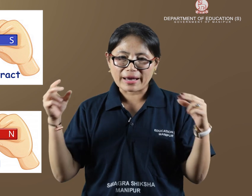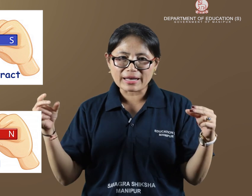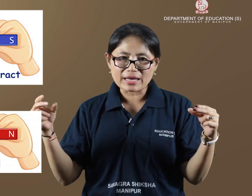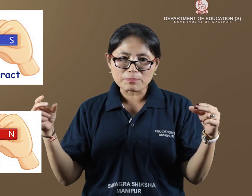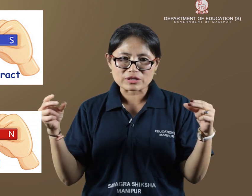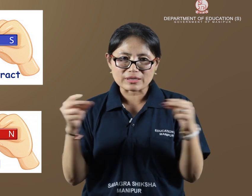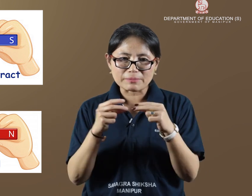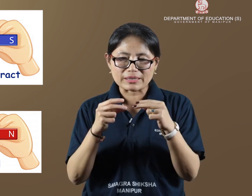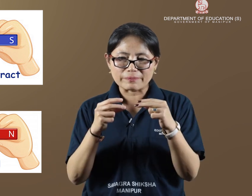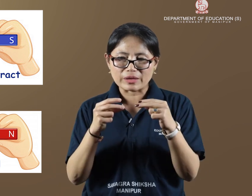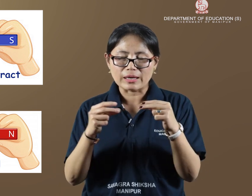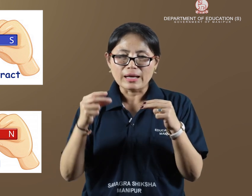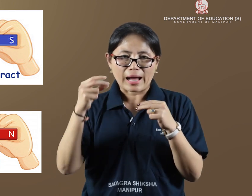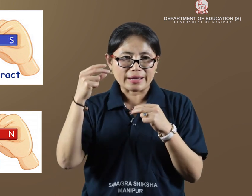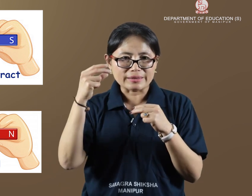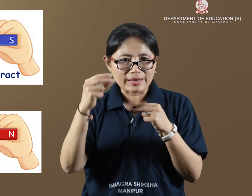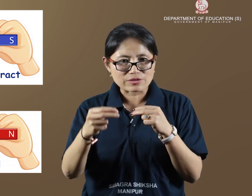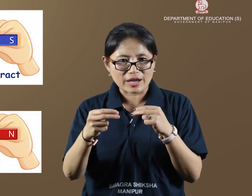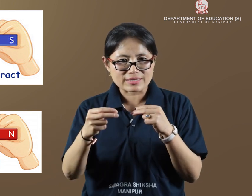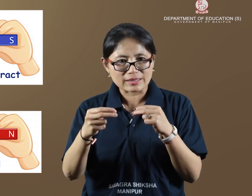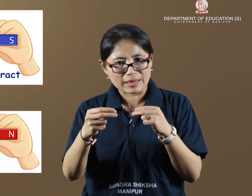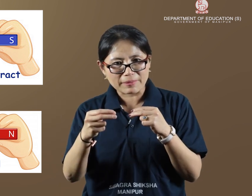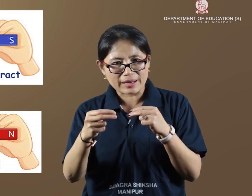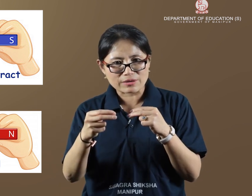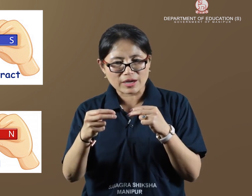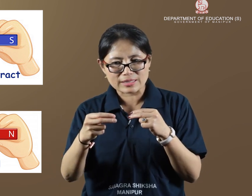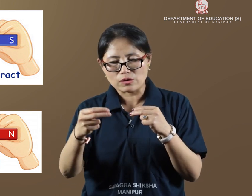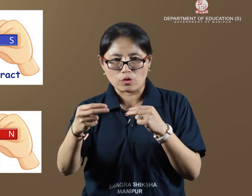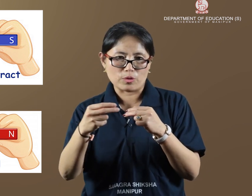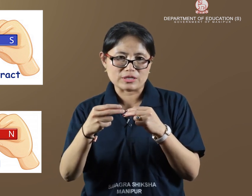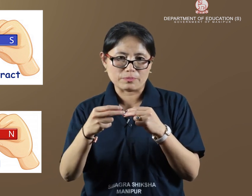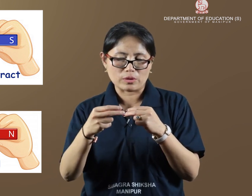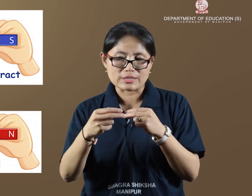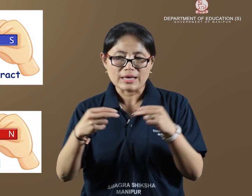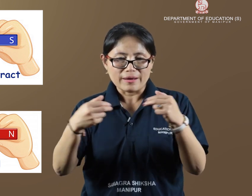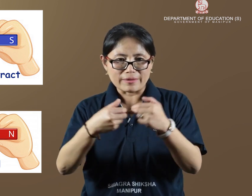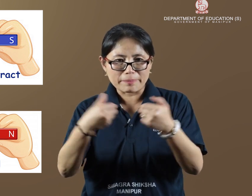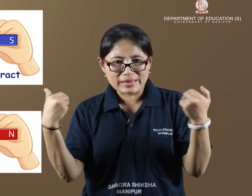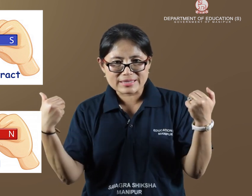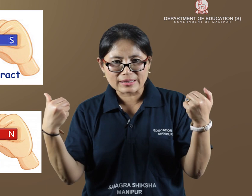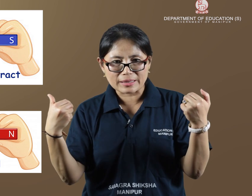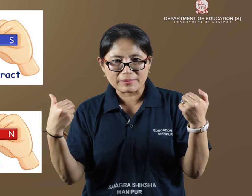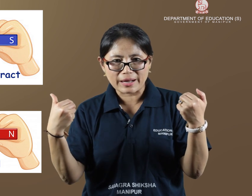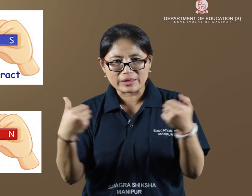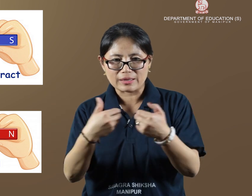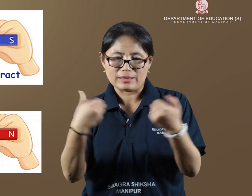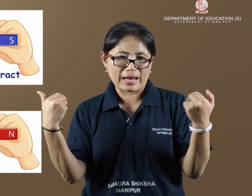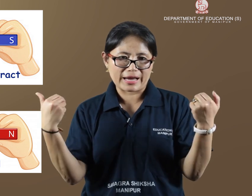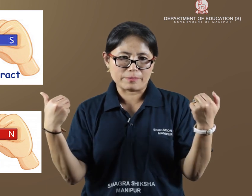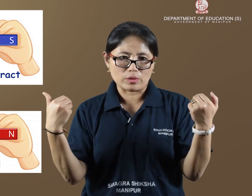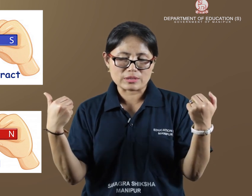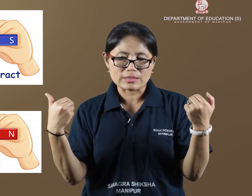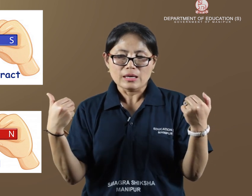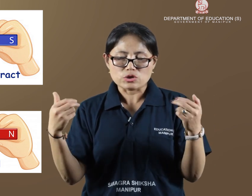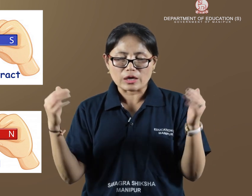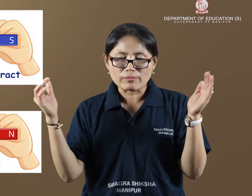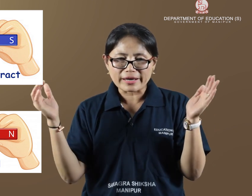magnet ani pushner matamda either attraction karam kanda attraction opposite poles repulsion karam kanda like poles so admai to